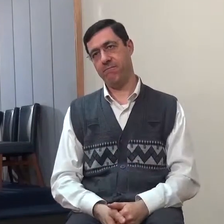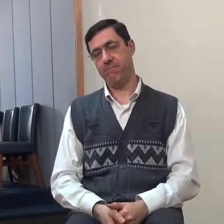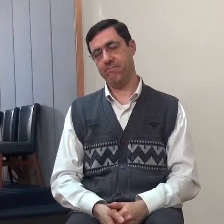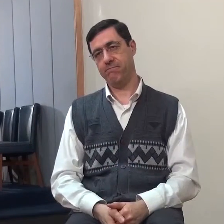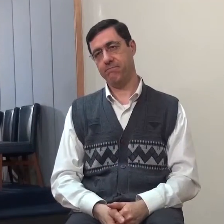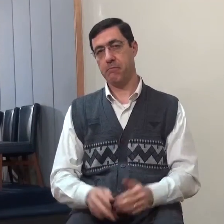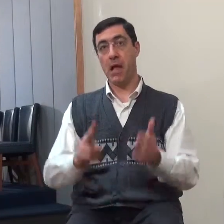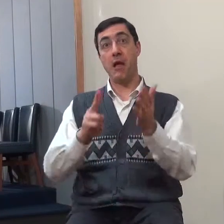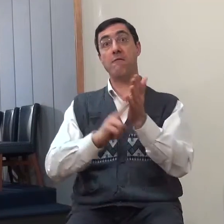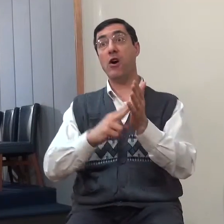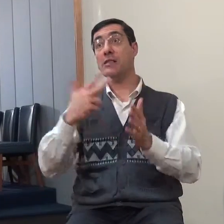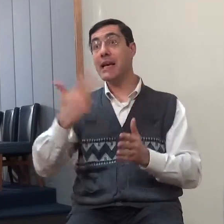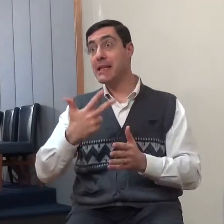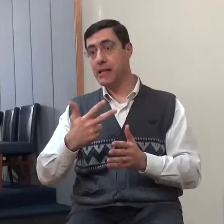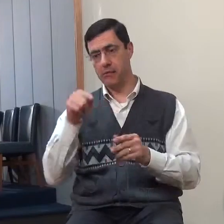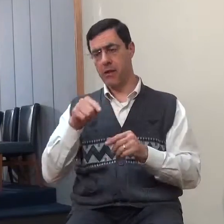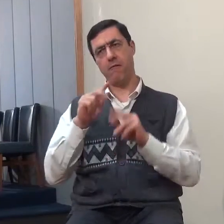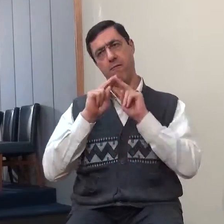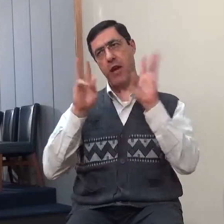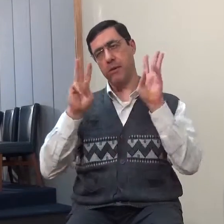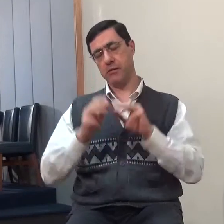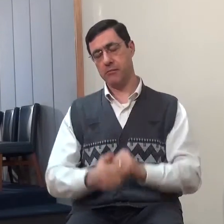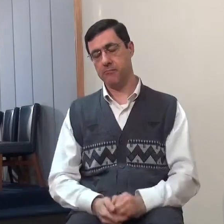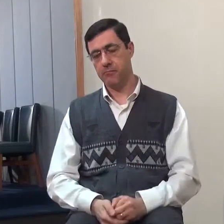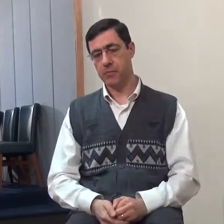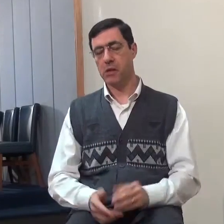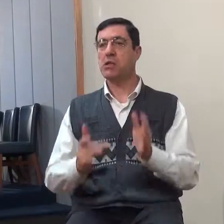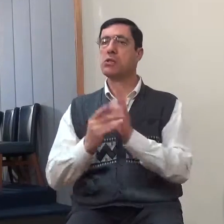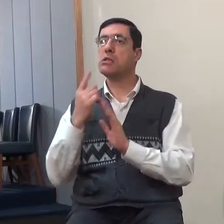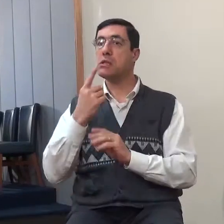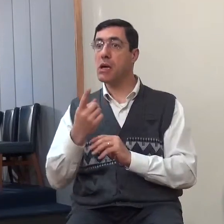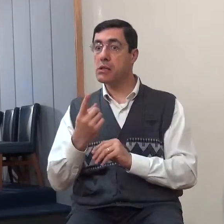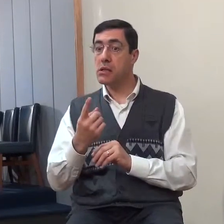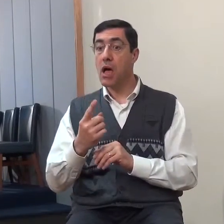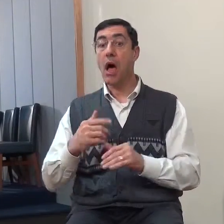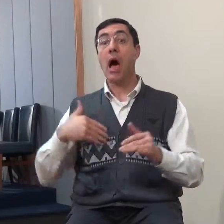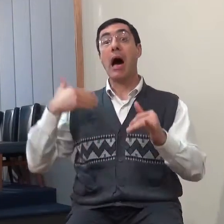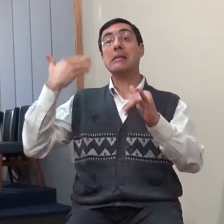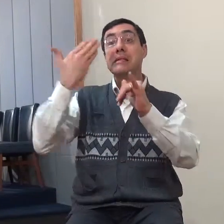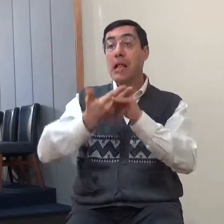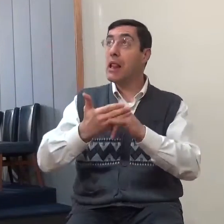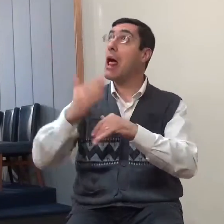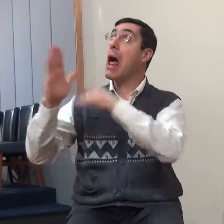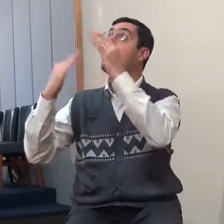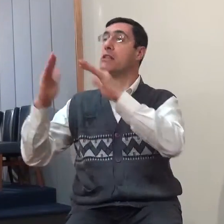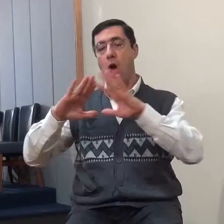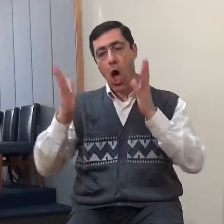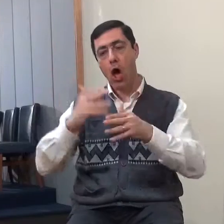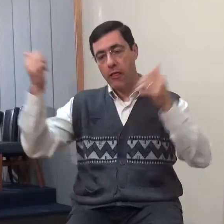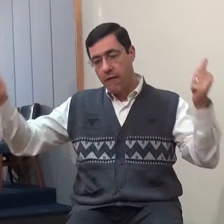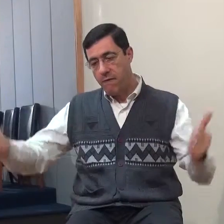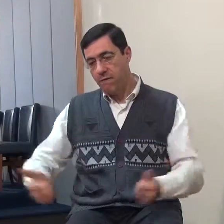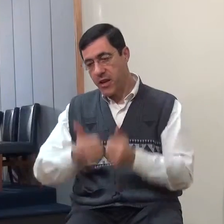18, the famous verse, for verily I say unto you, till heaven and earth pass, one jot or one tittle shall